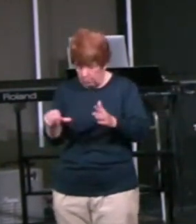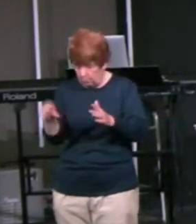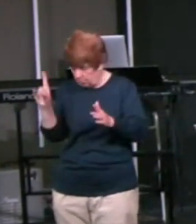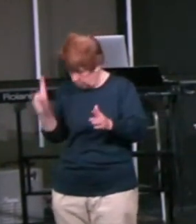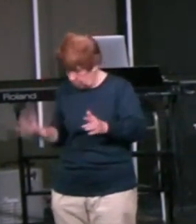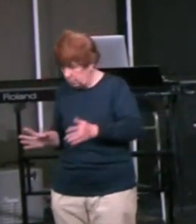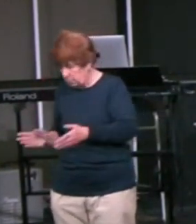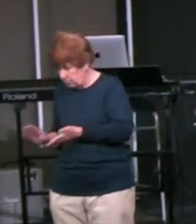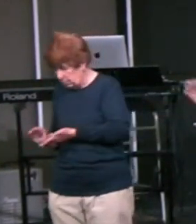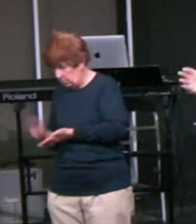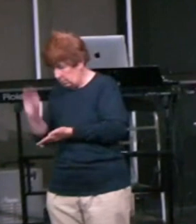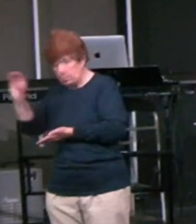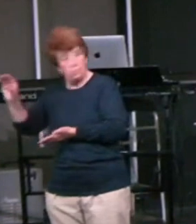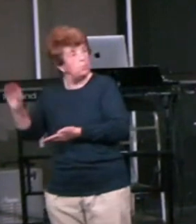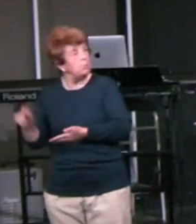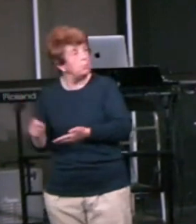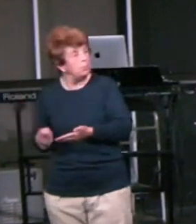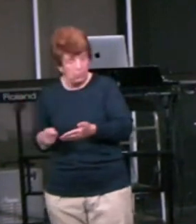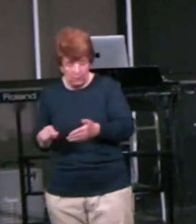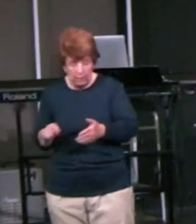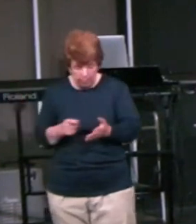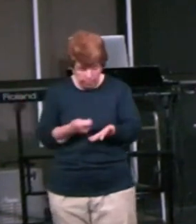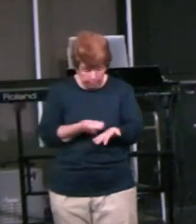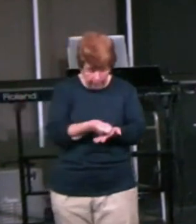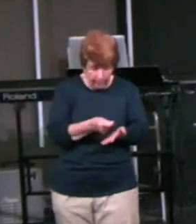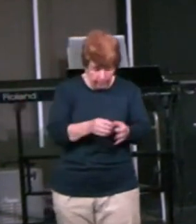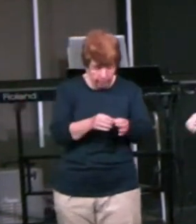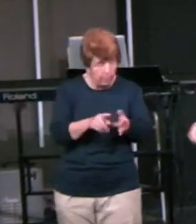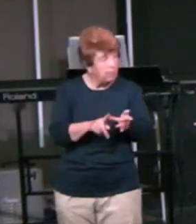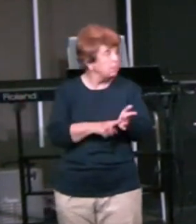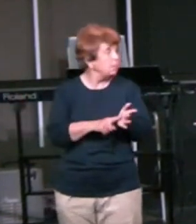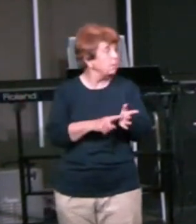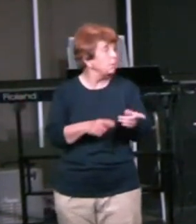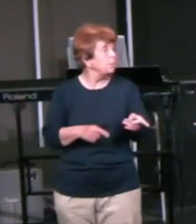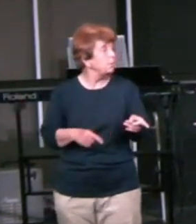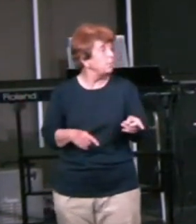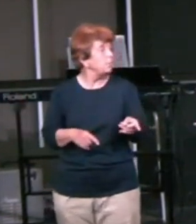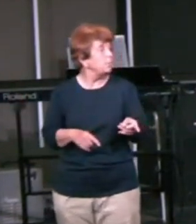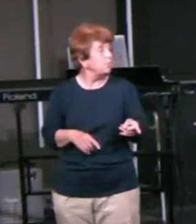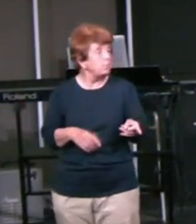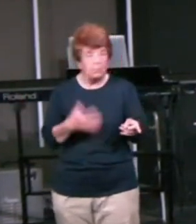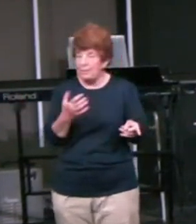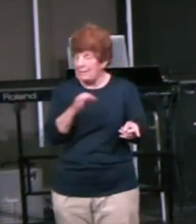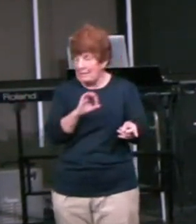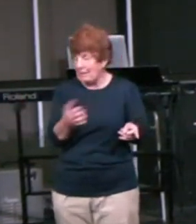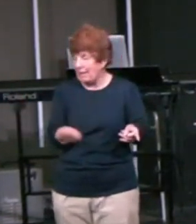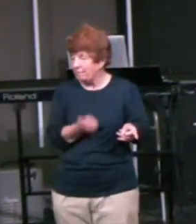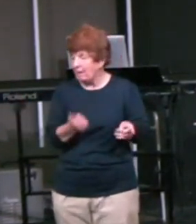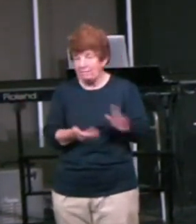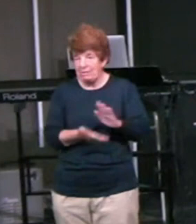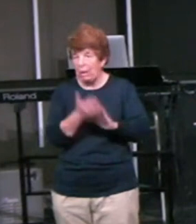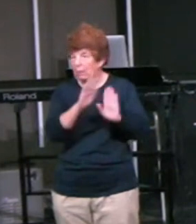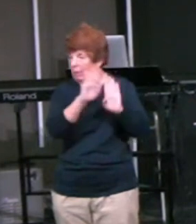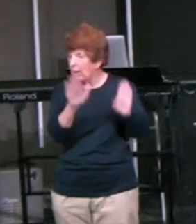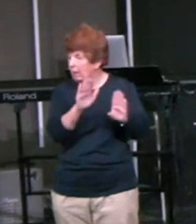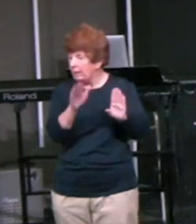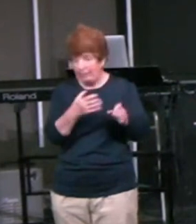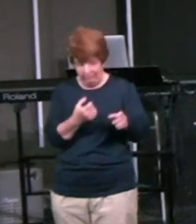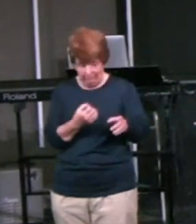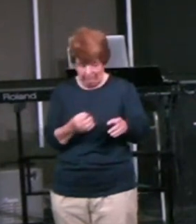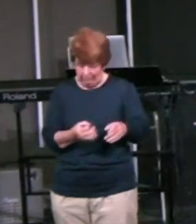tithe, paid all the other bills, and realized that we had very, very little to go away on holidays